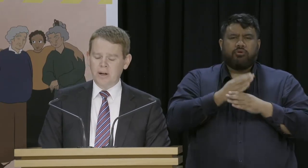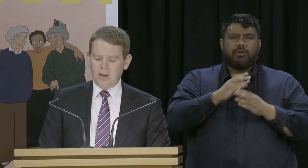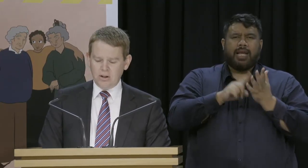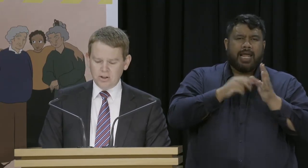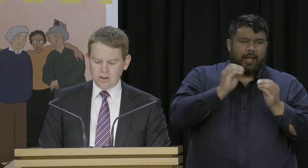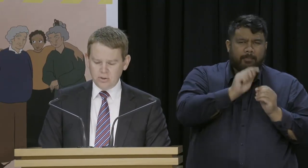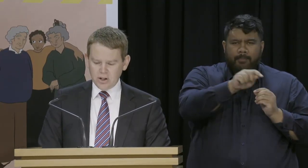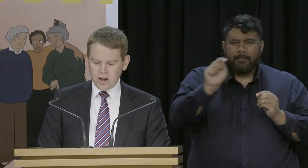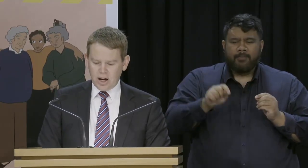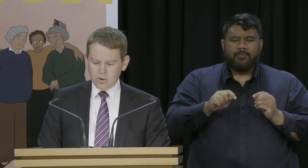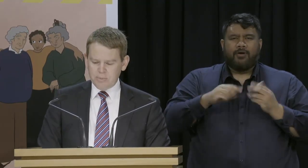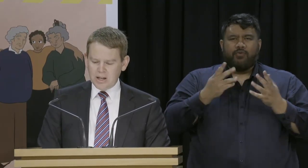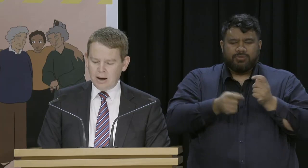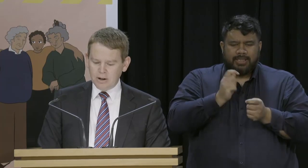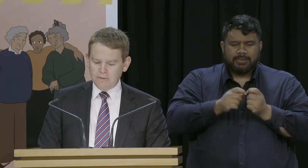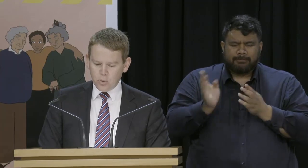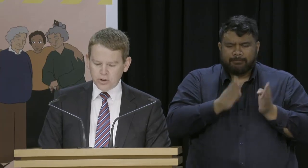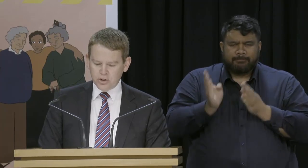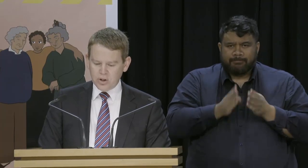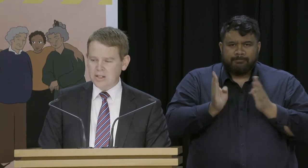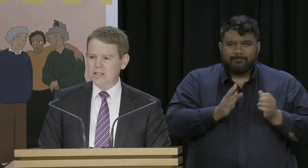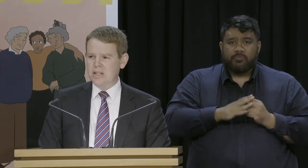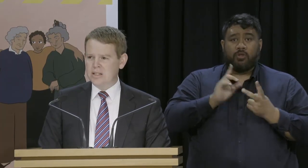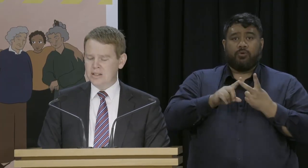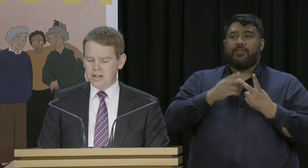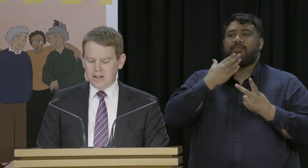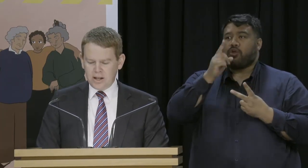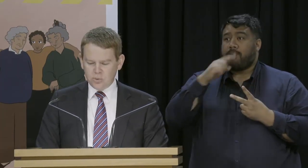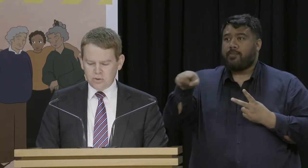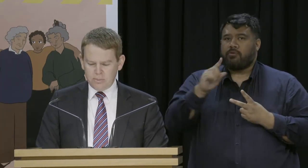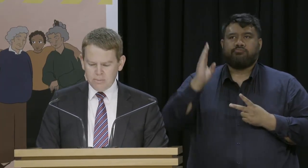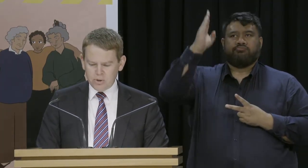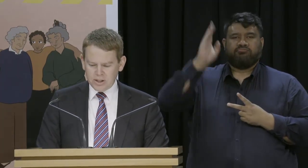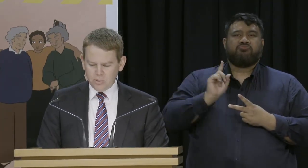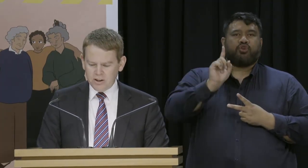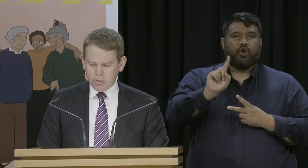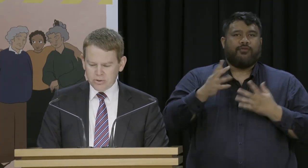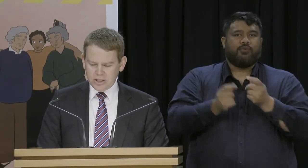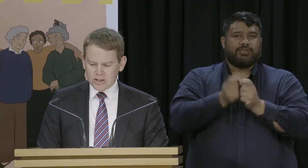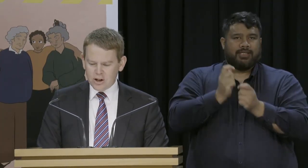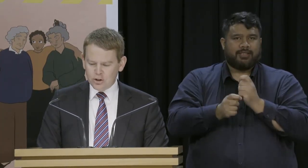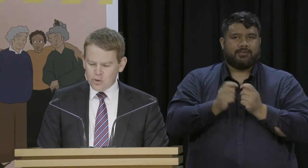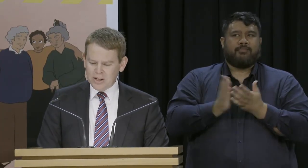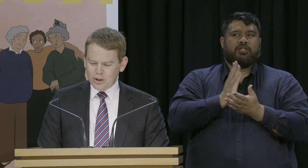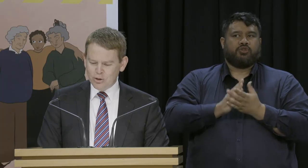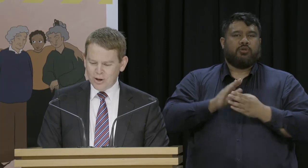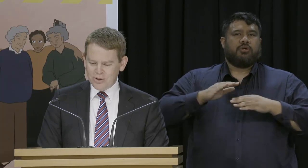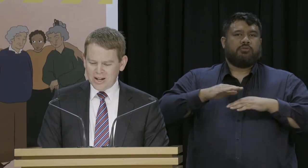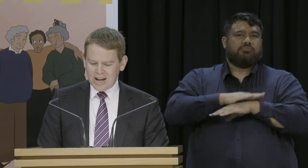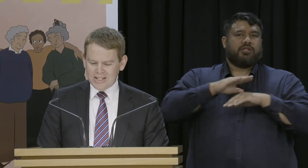also a big thank you to those who have been coming forward to get tested. It's worth remembering that we have processed